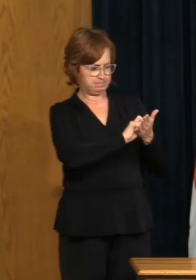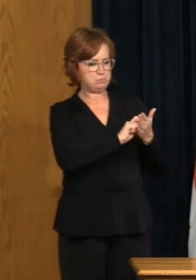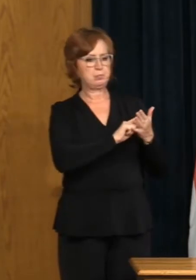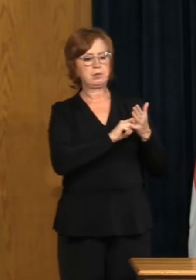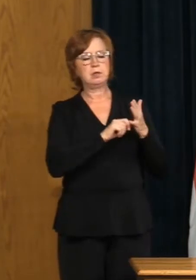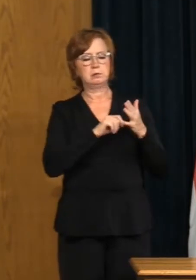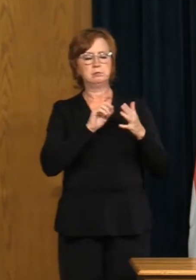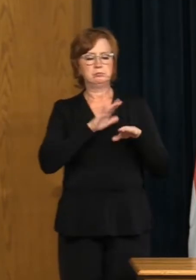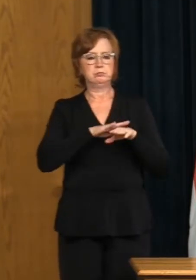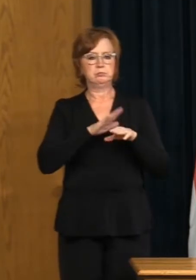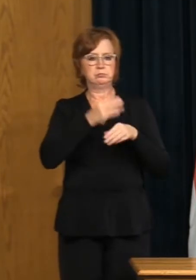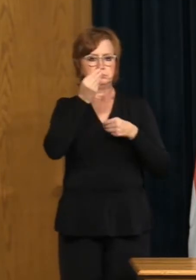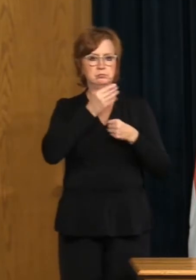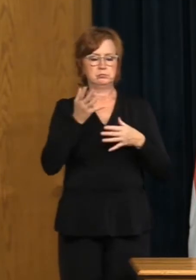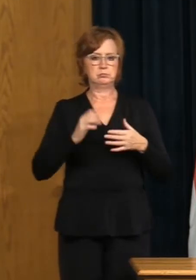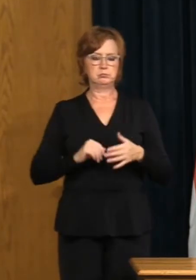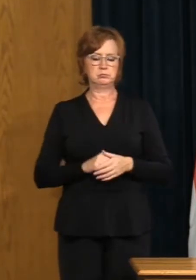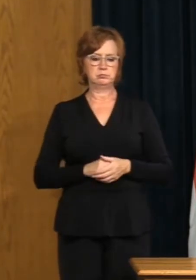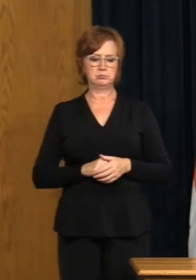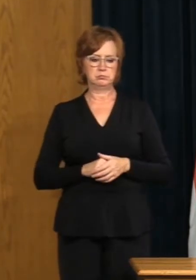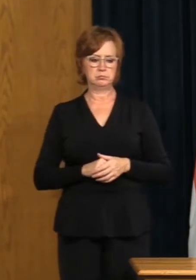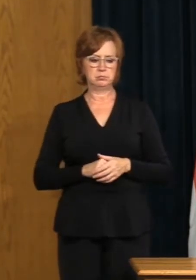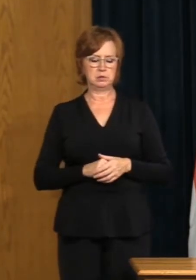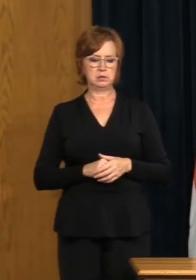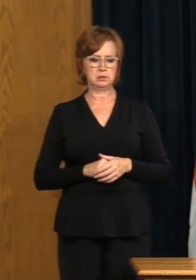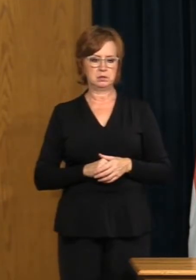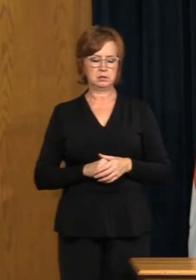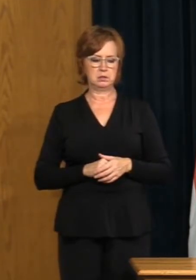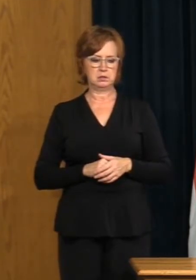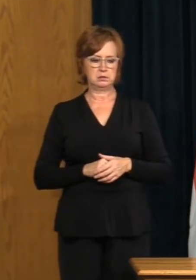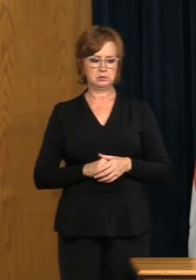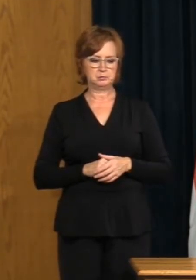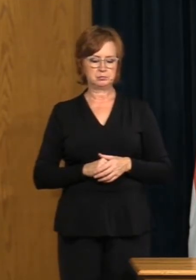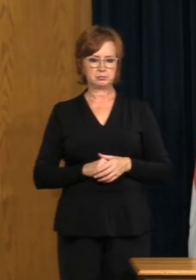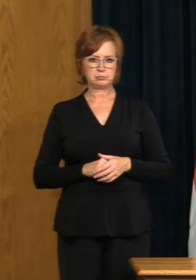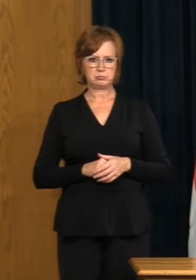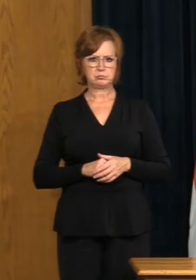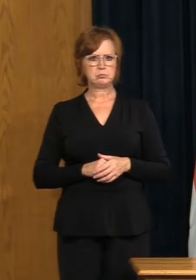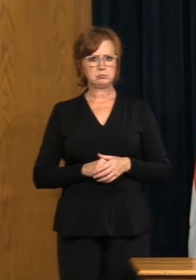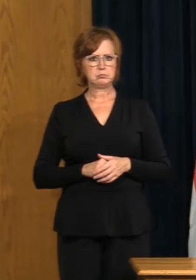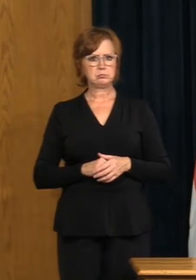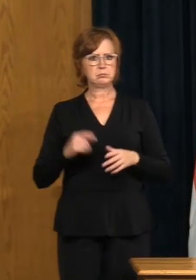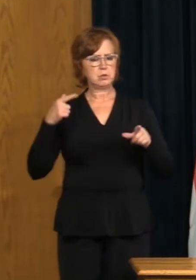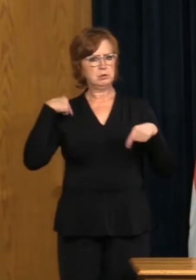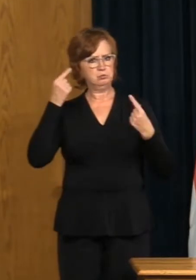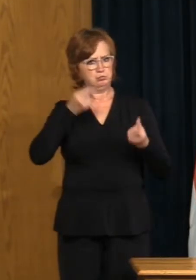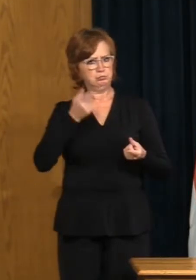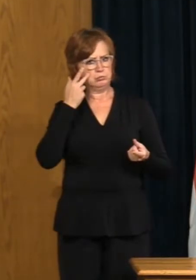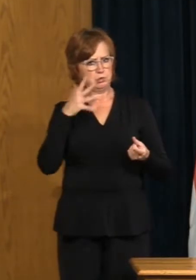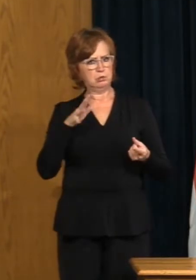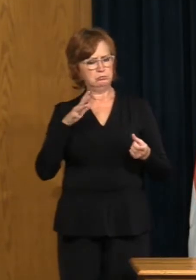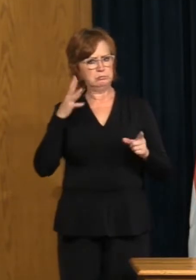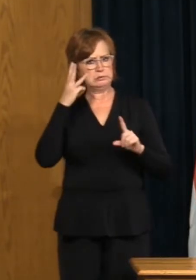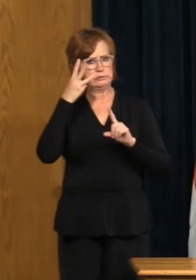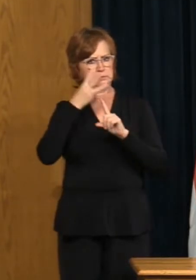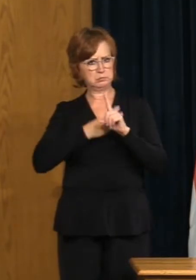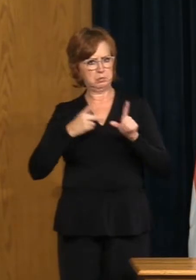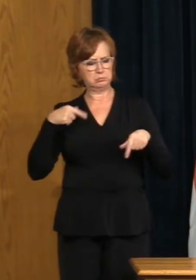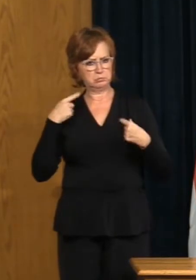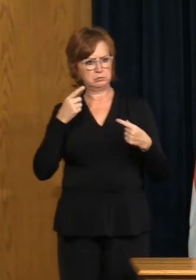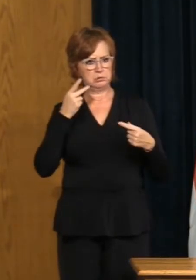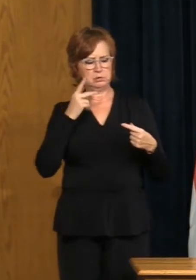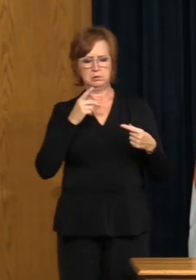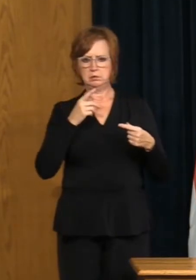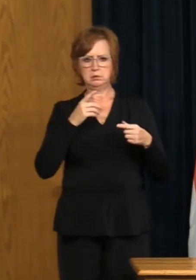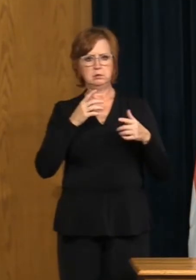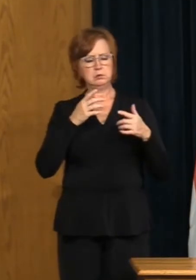infectious and was to go to a retail location. The guidelines that we have currently, that all of us have to practice: physical distancing, mask